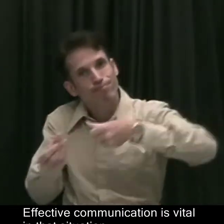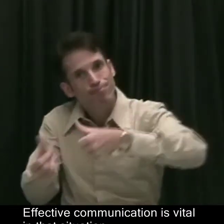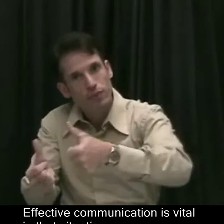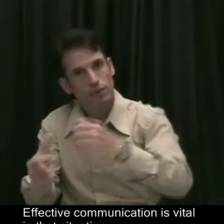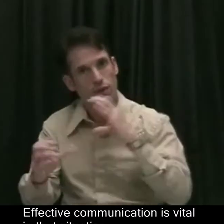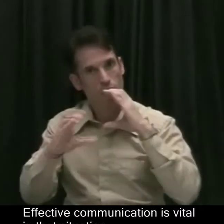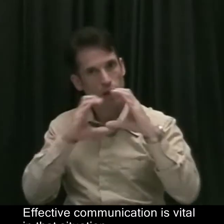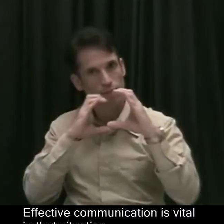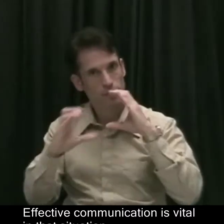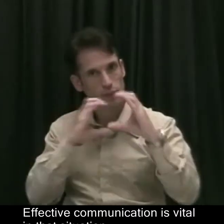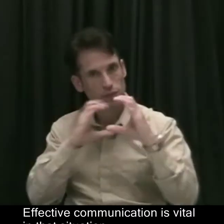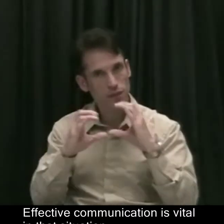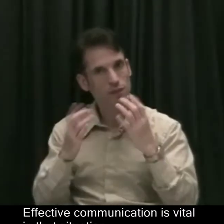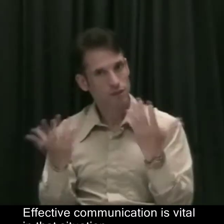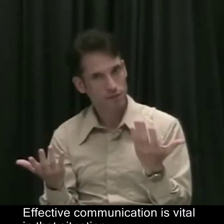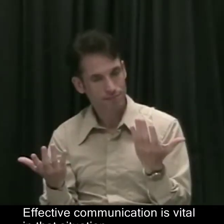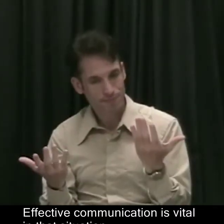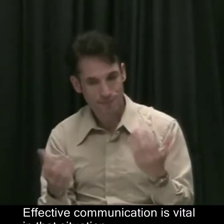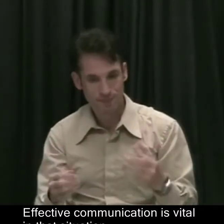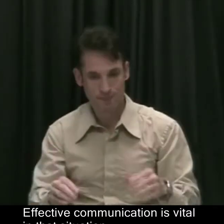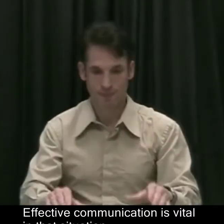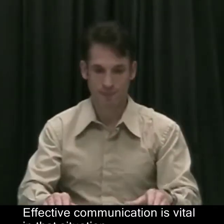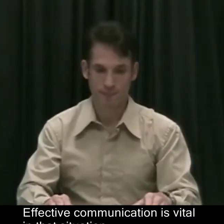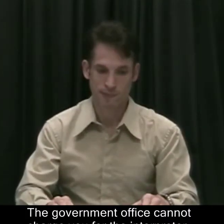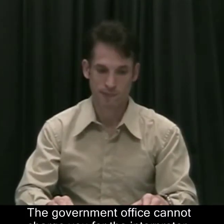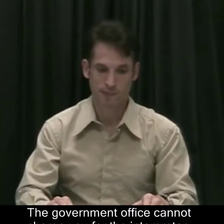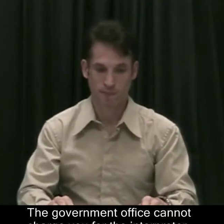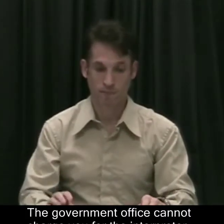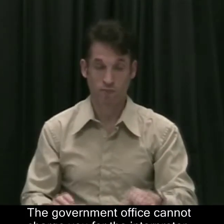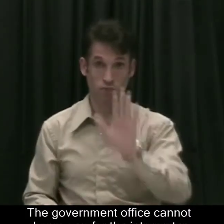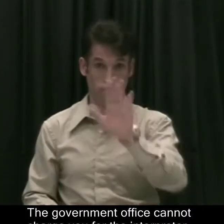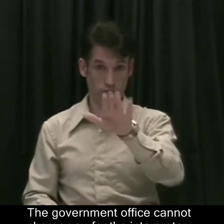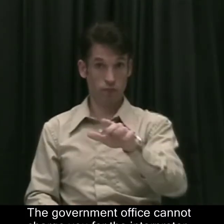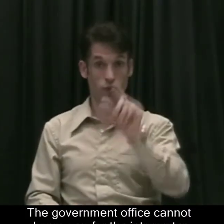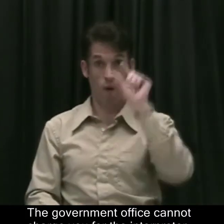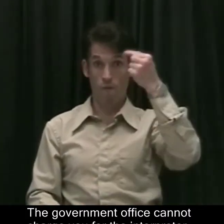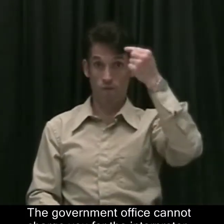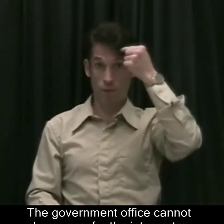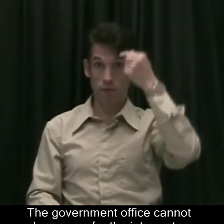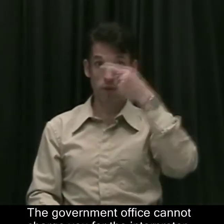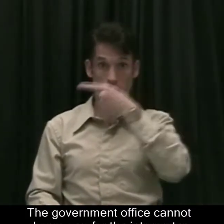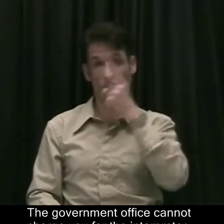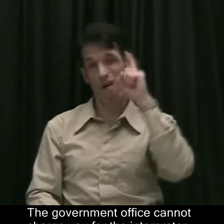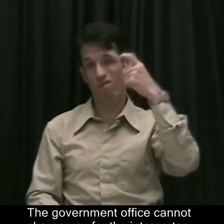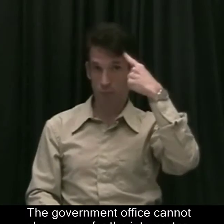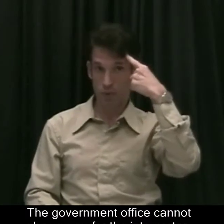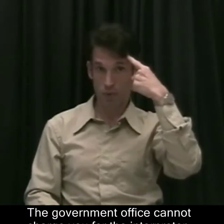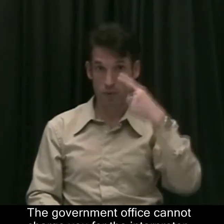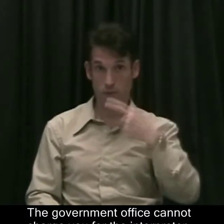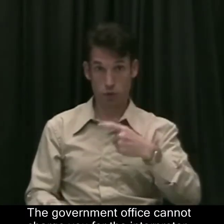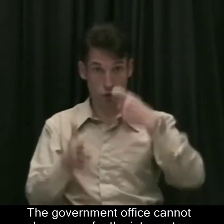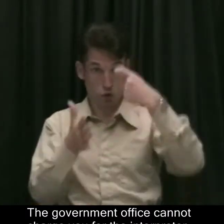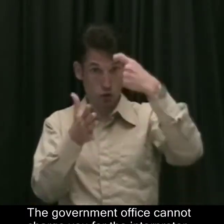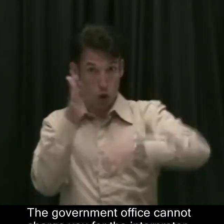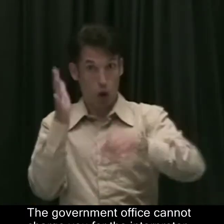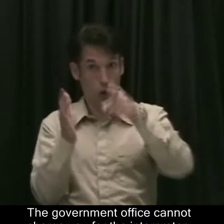Effective communication is vital in that situation. The government office cannot charge you for the